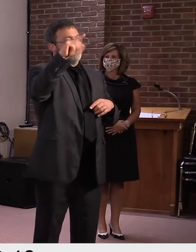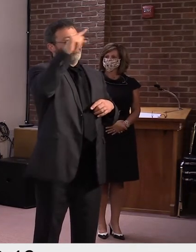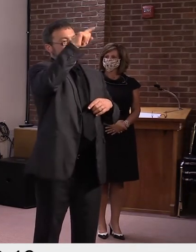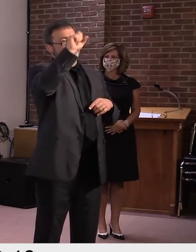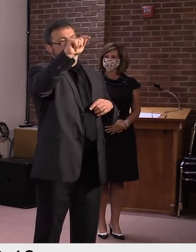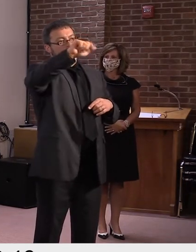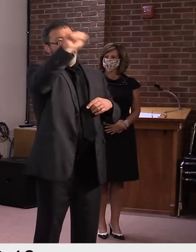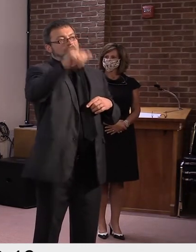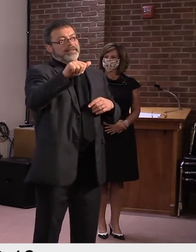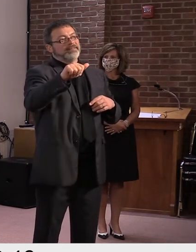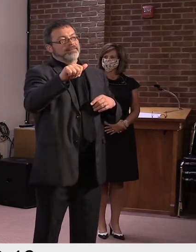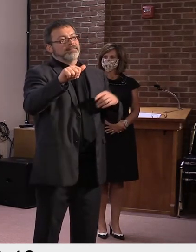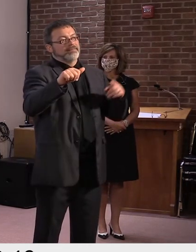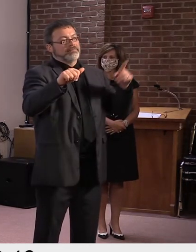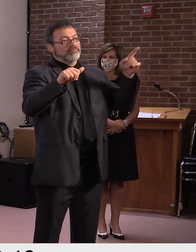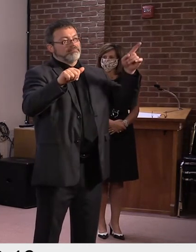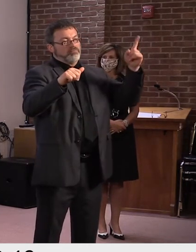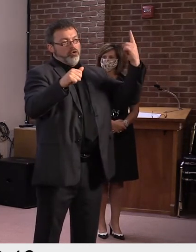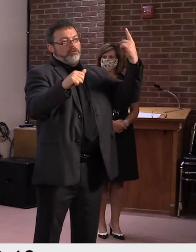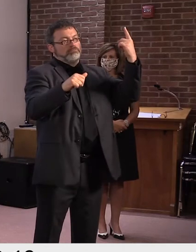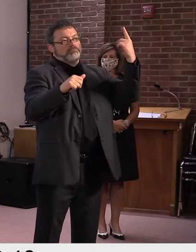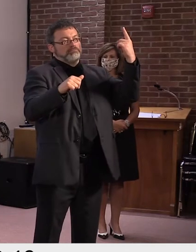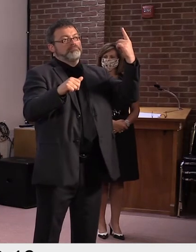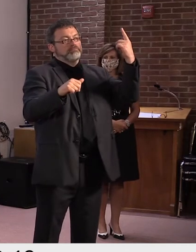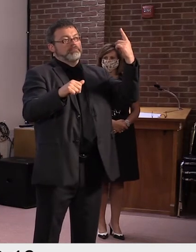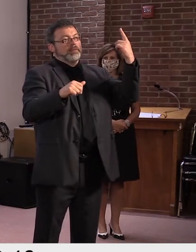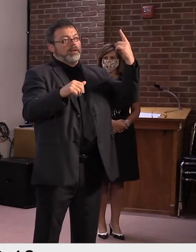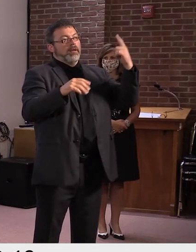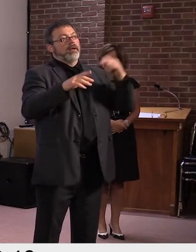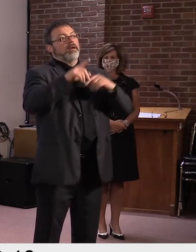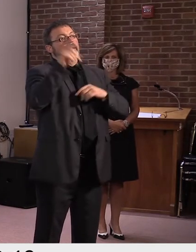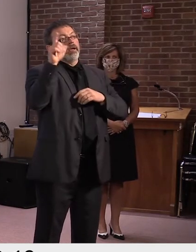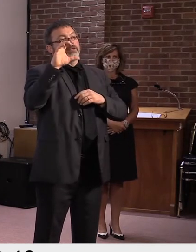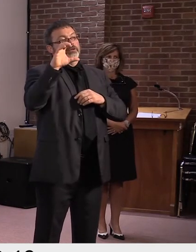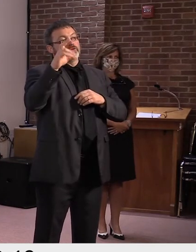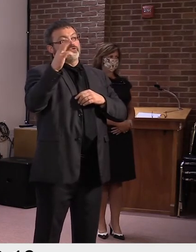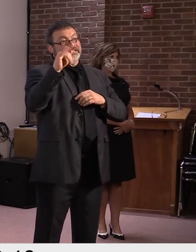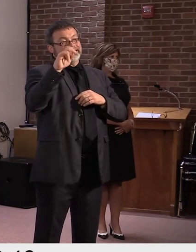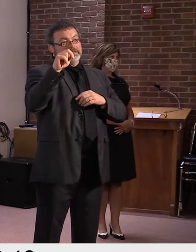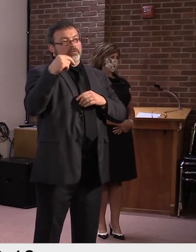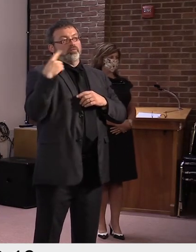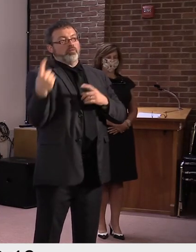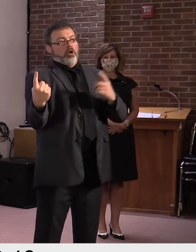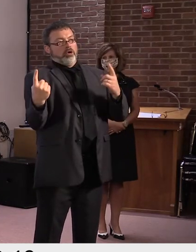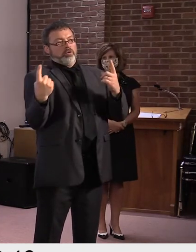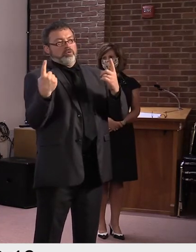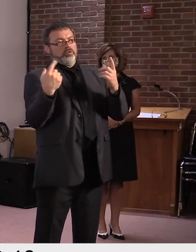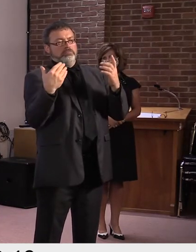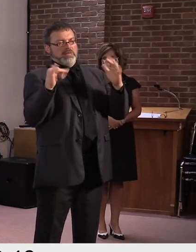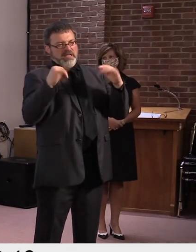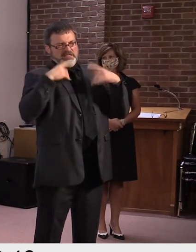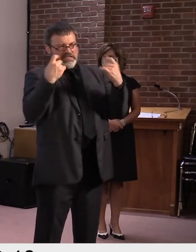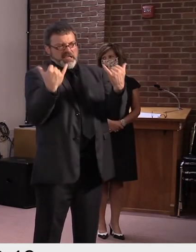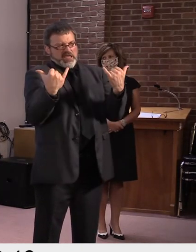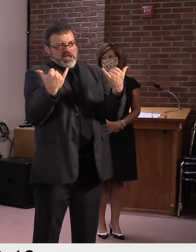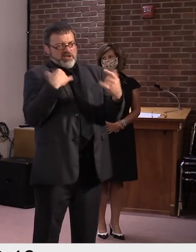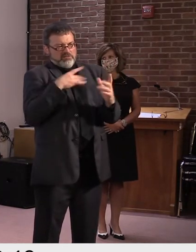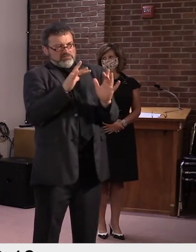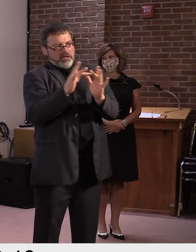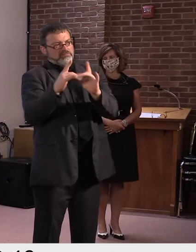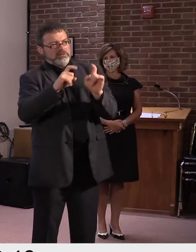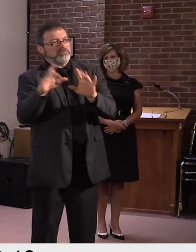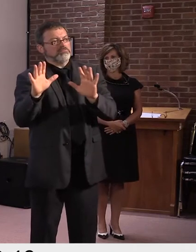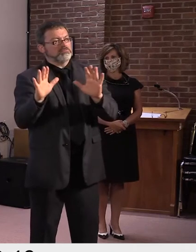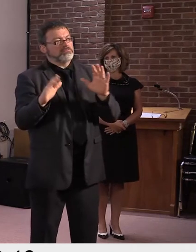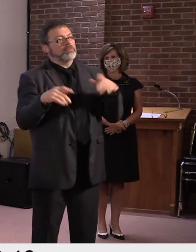in Northwest, one new positive in Chittenden, which we're testing today, and one new positive